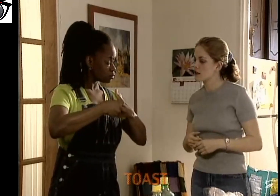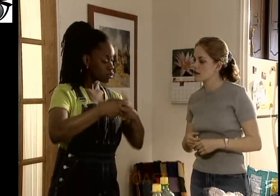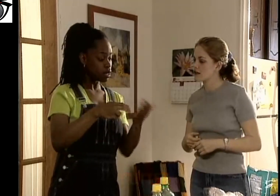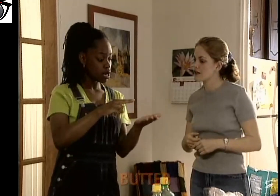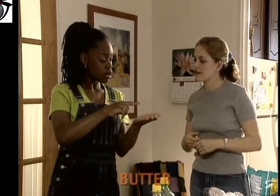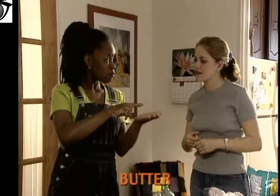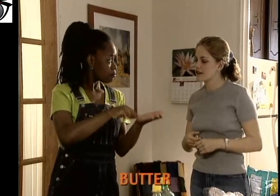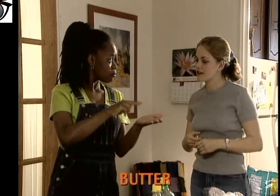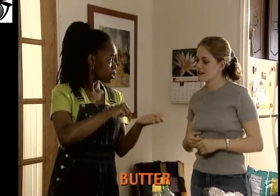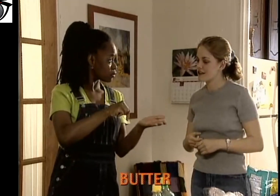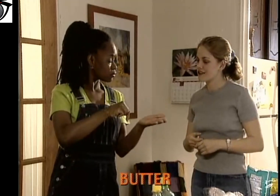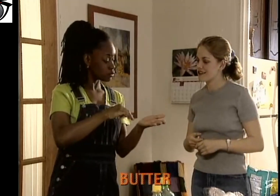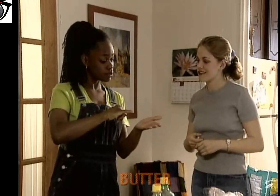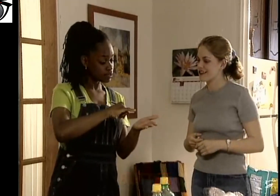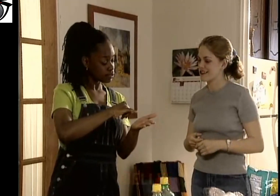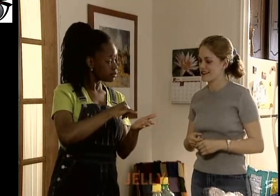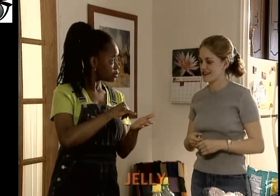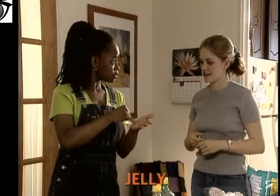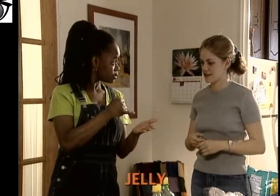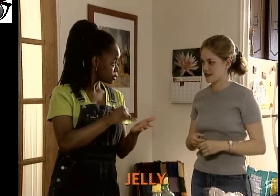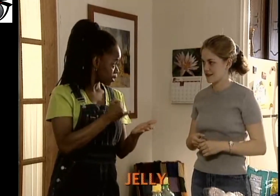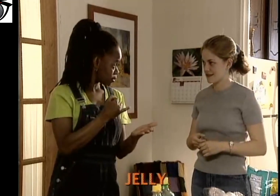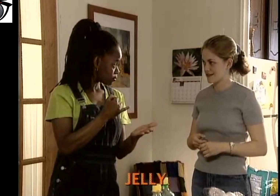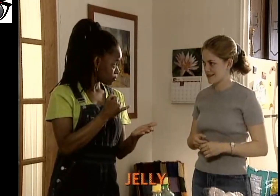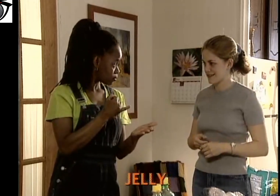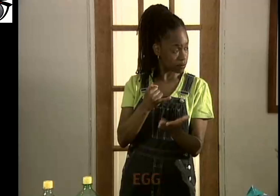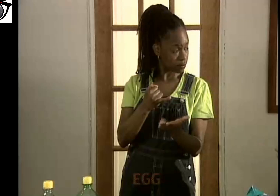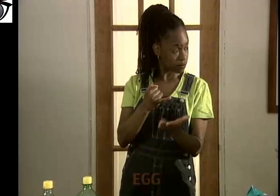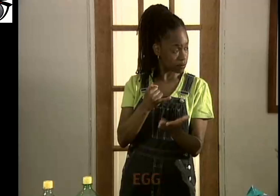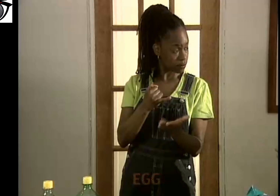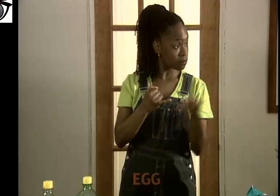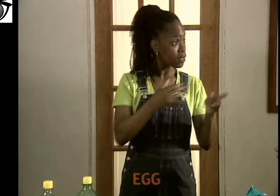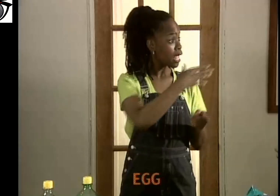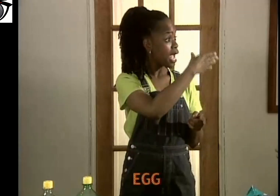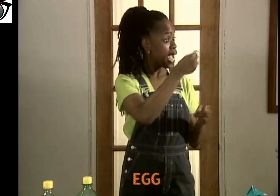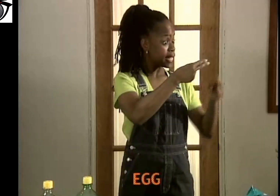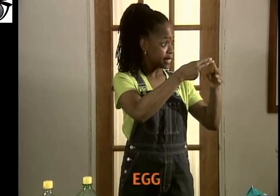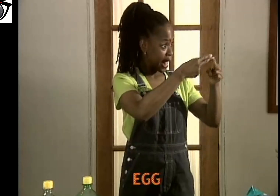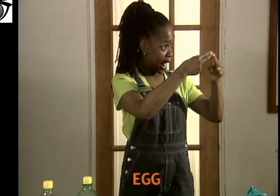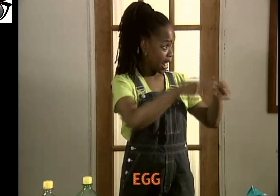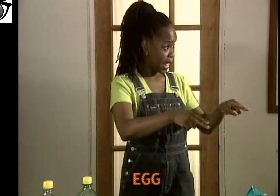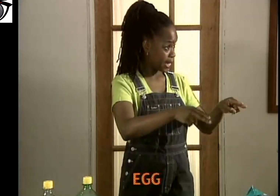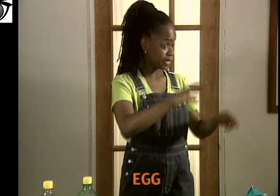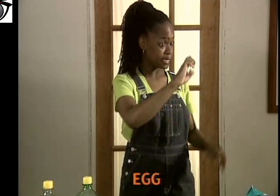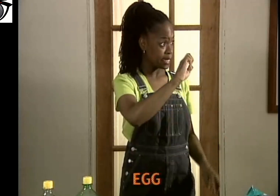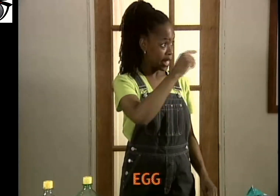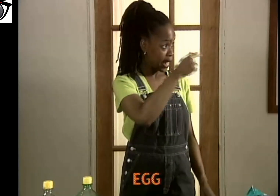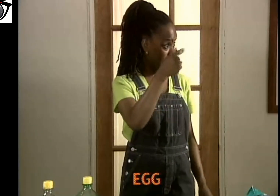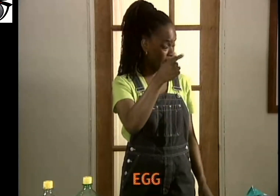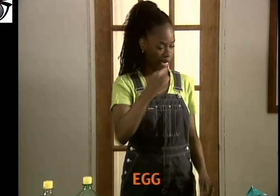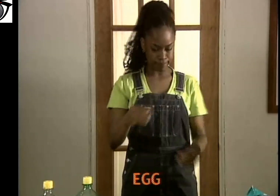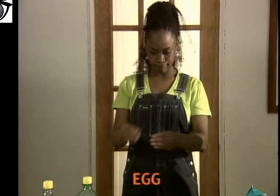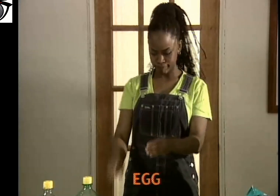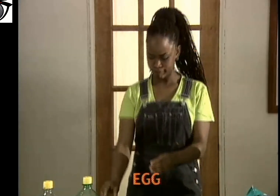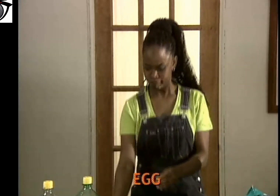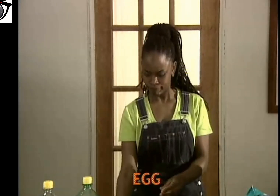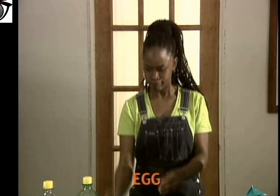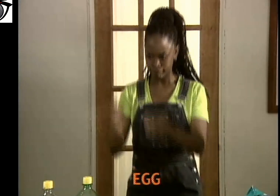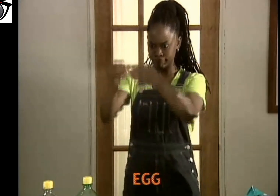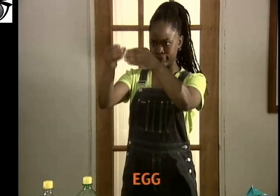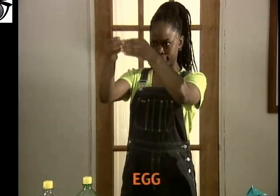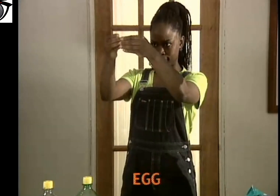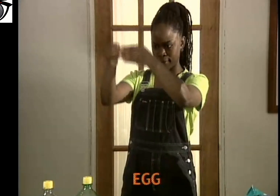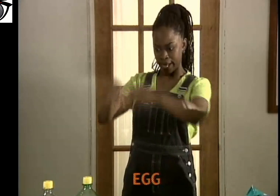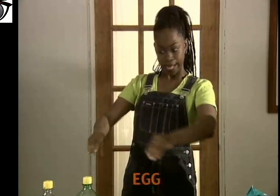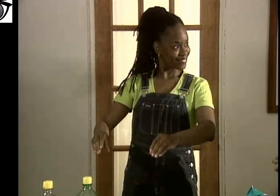Toast. Butter. Jelly. And egg. Looks like you're breaking